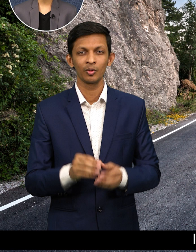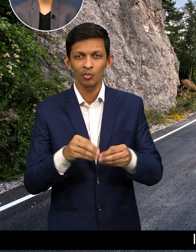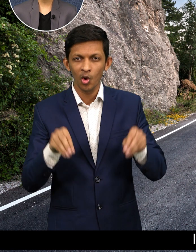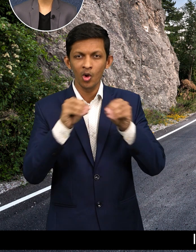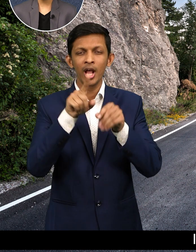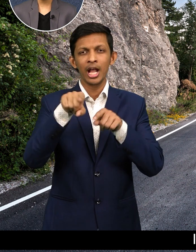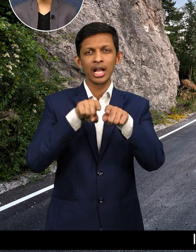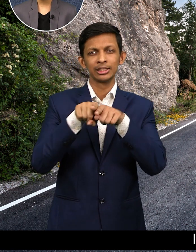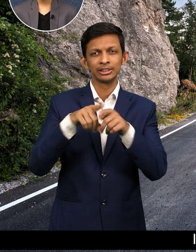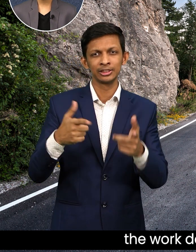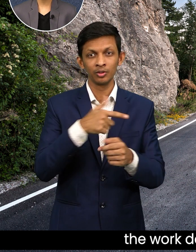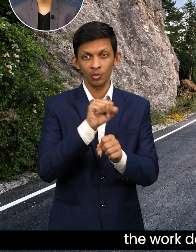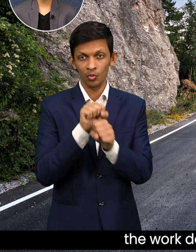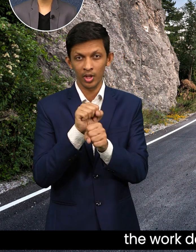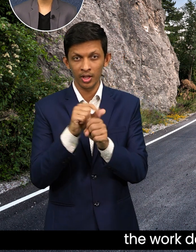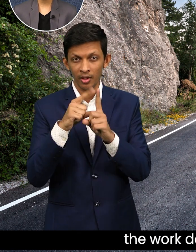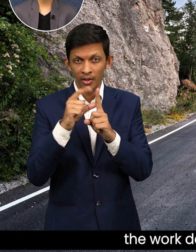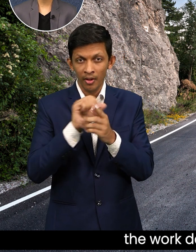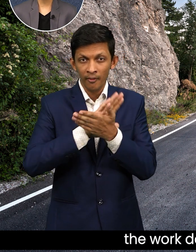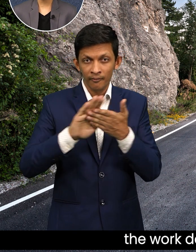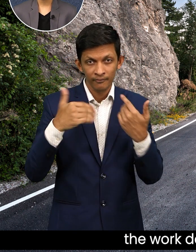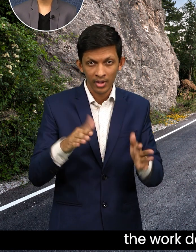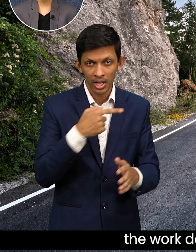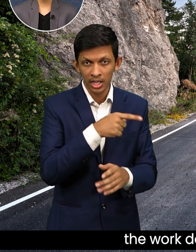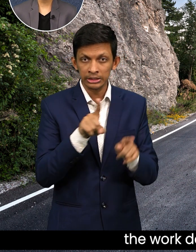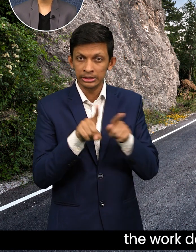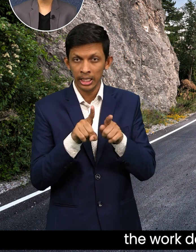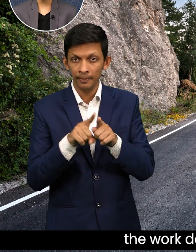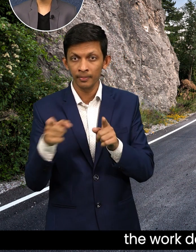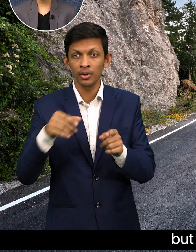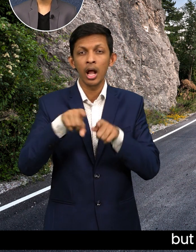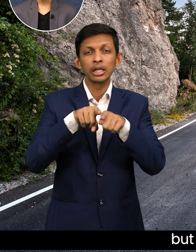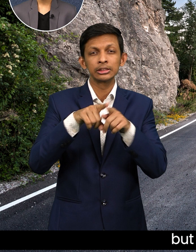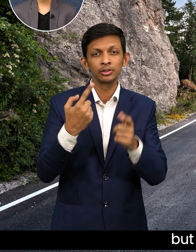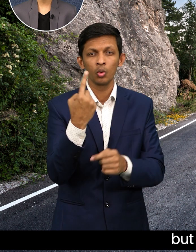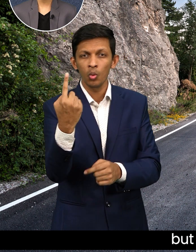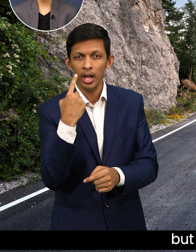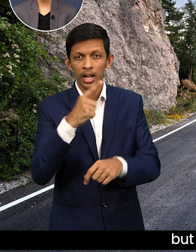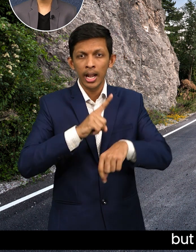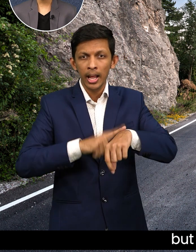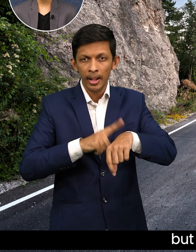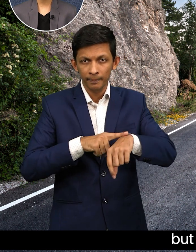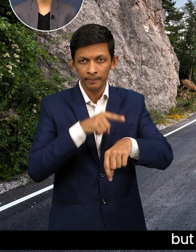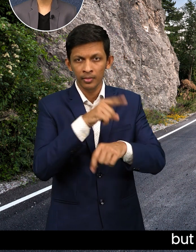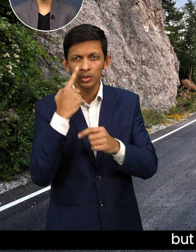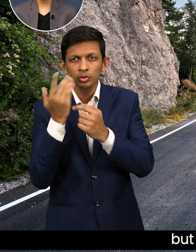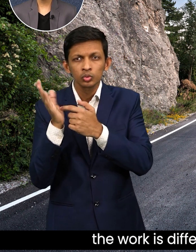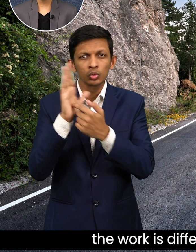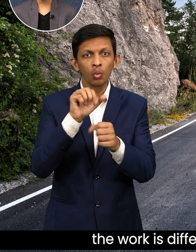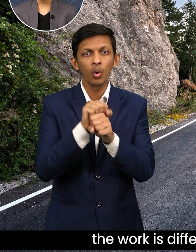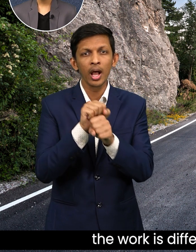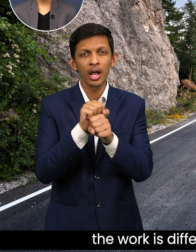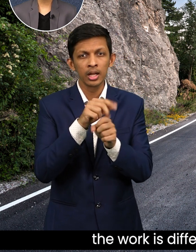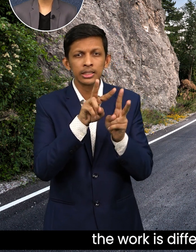In the above examples, the work done is the same in each example, but the time taken to perform